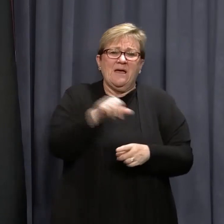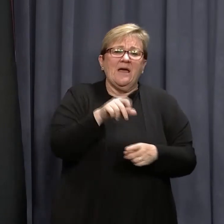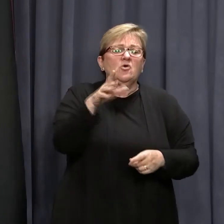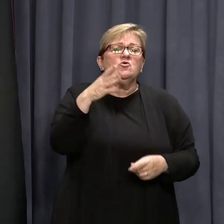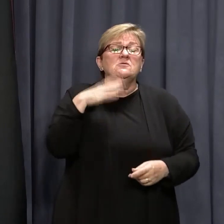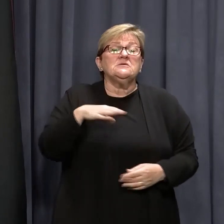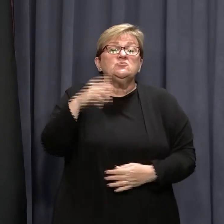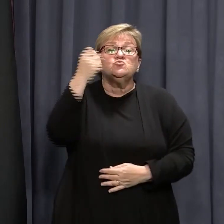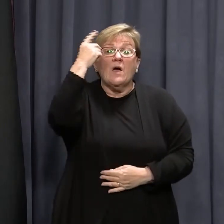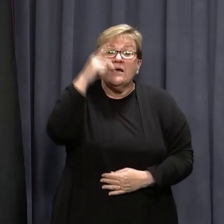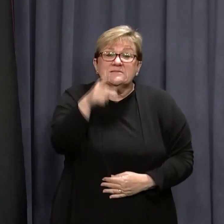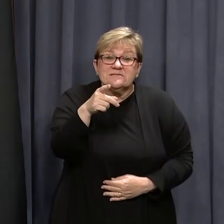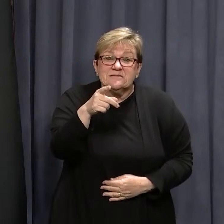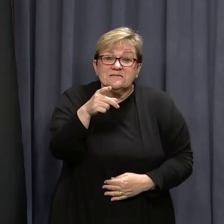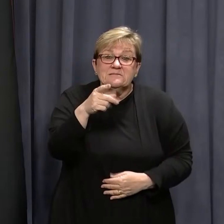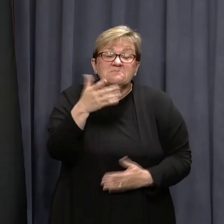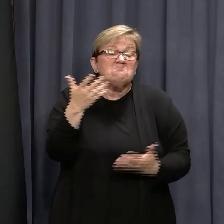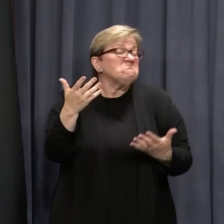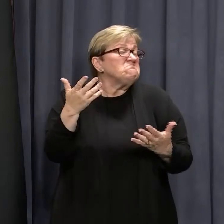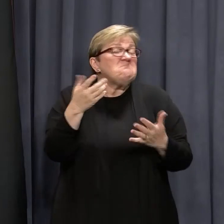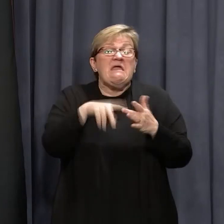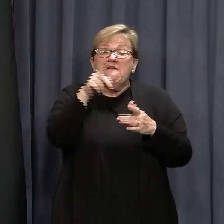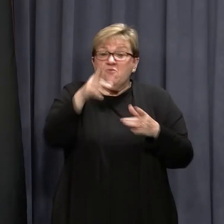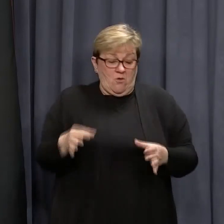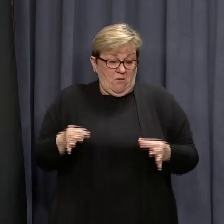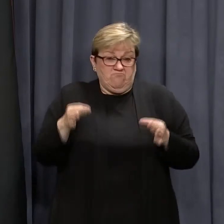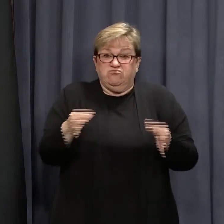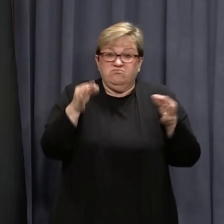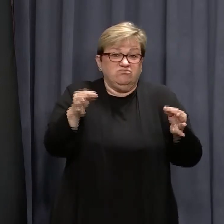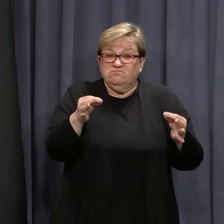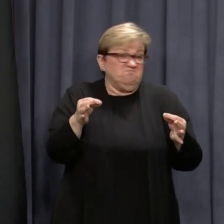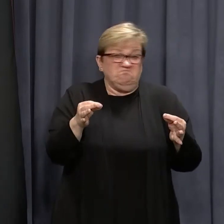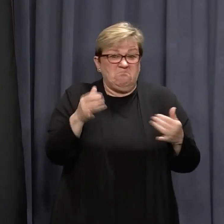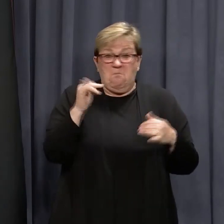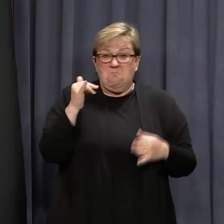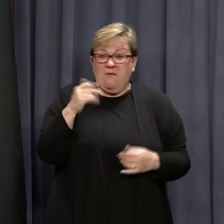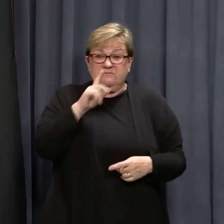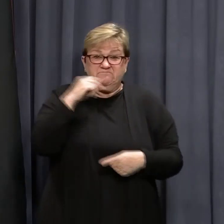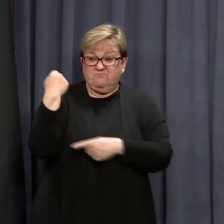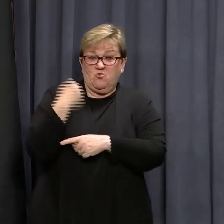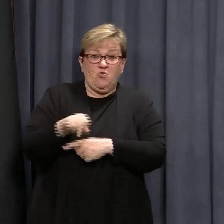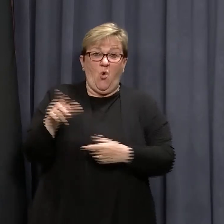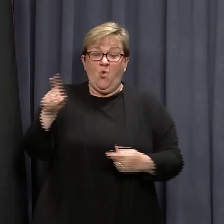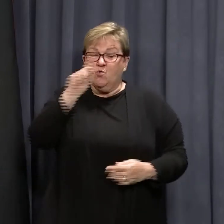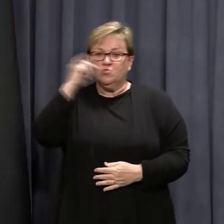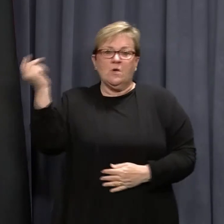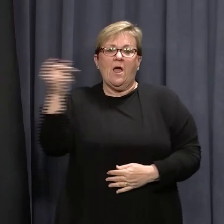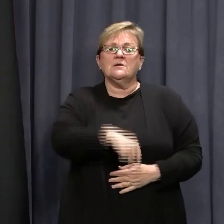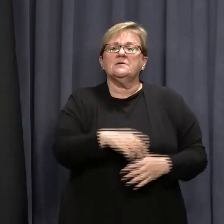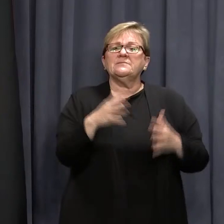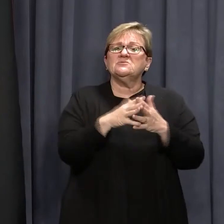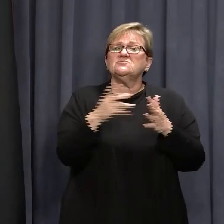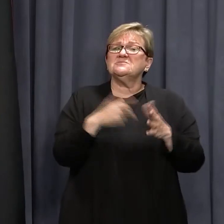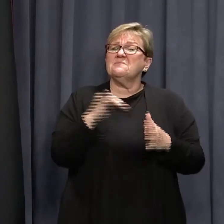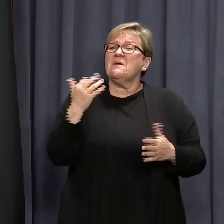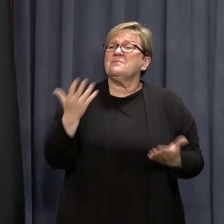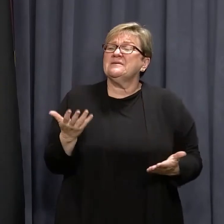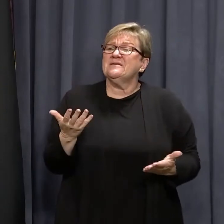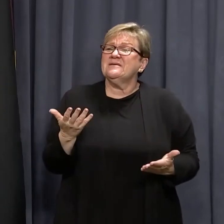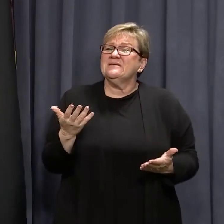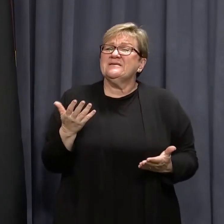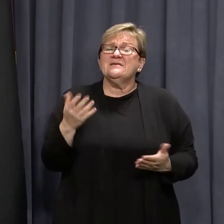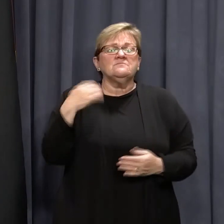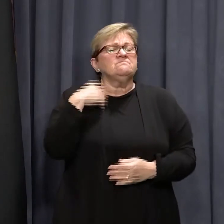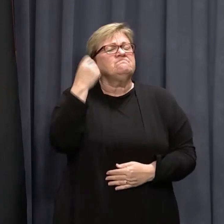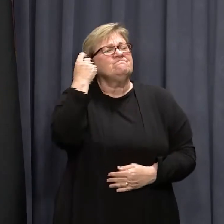to understand it may be even more difficult for you to get approval to come into Western Australia. I understand that there